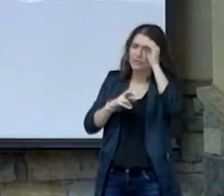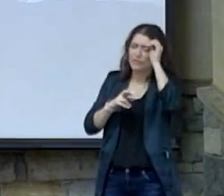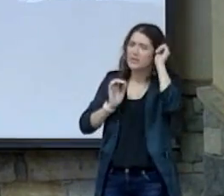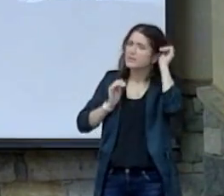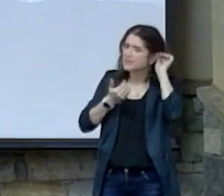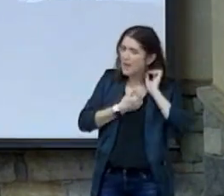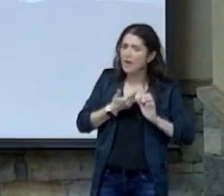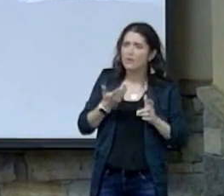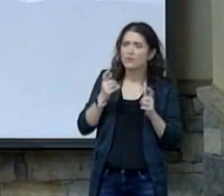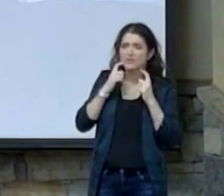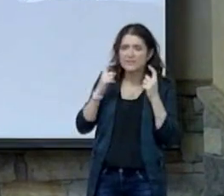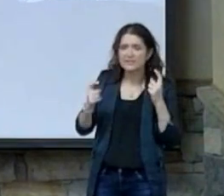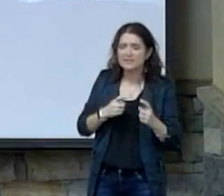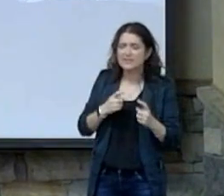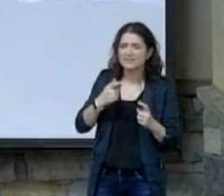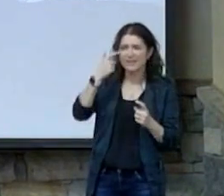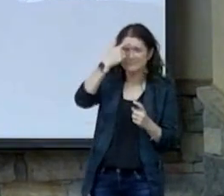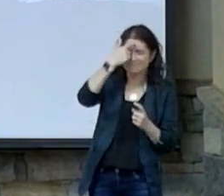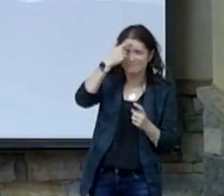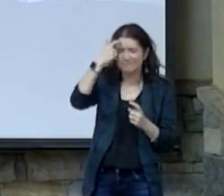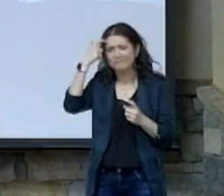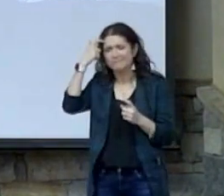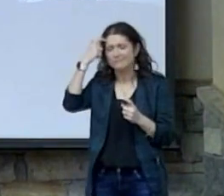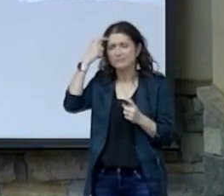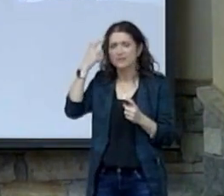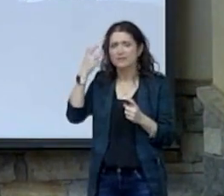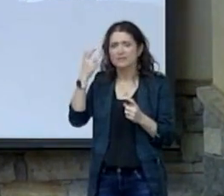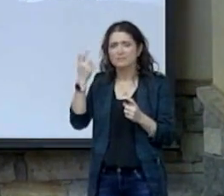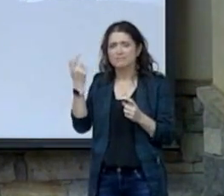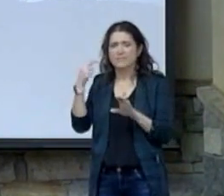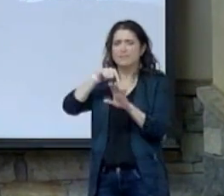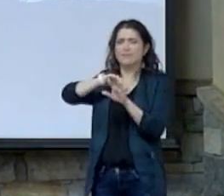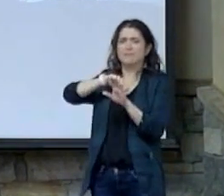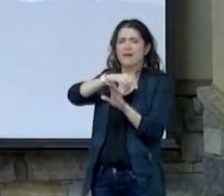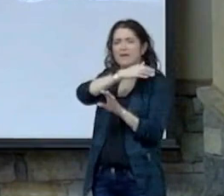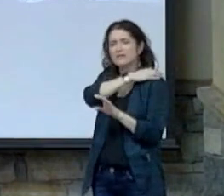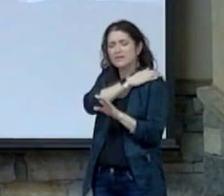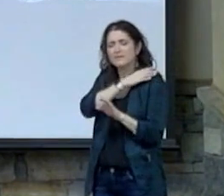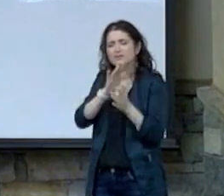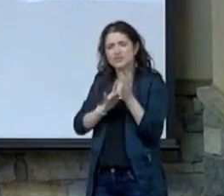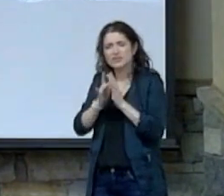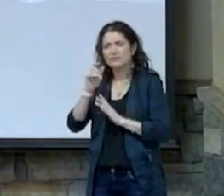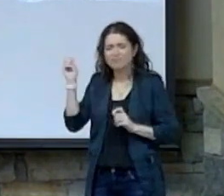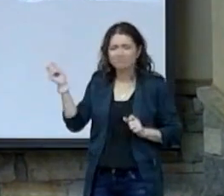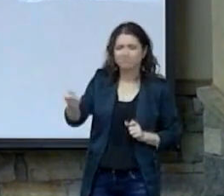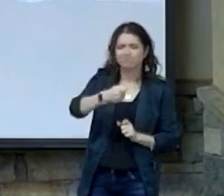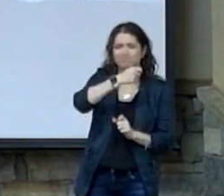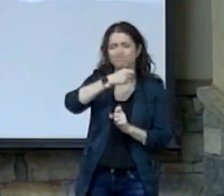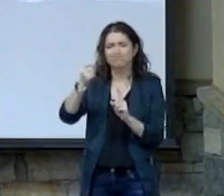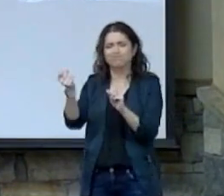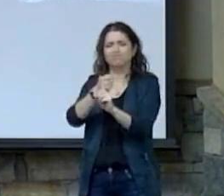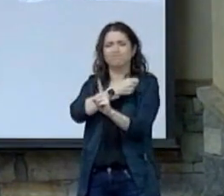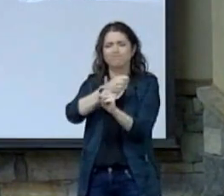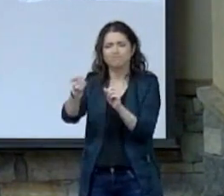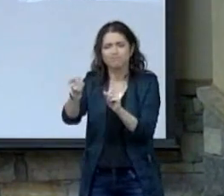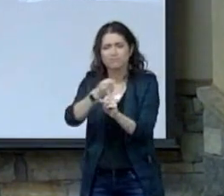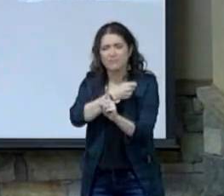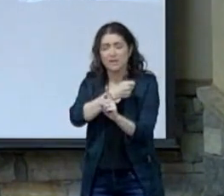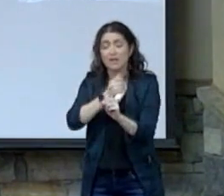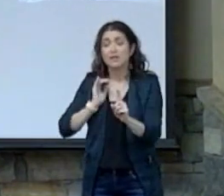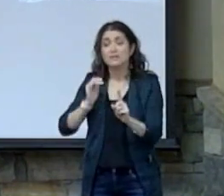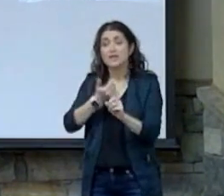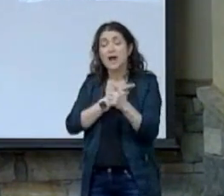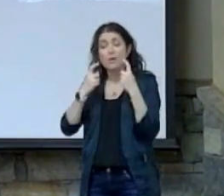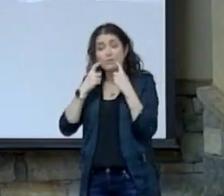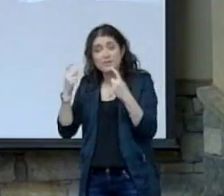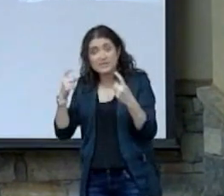our sins that scarred the back of Jesus from those beatings. It's our sin